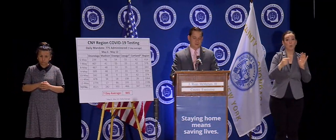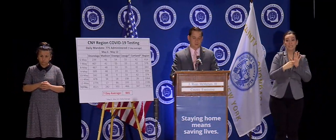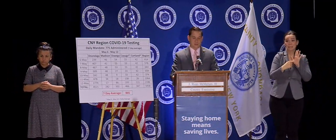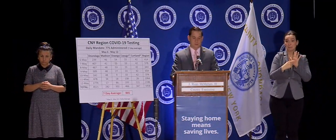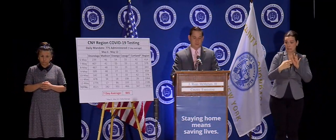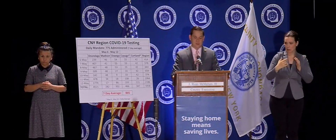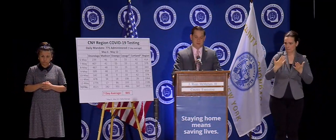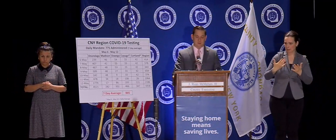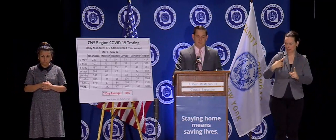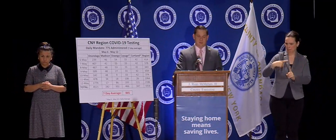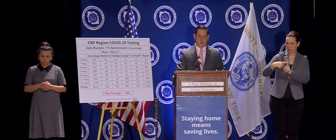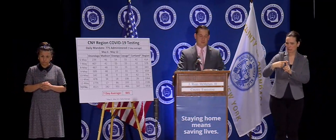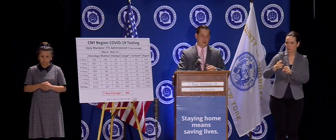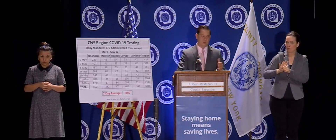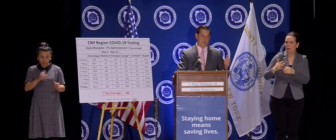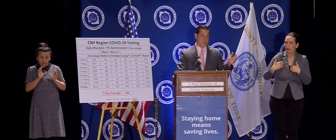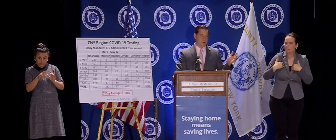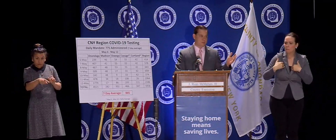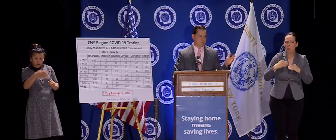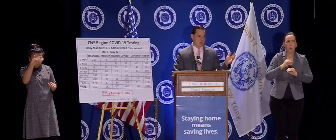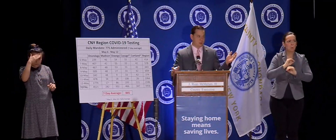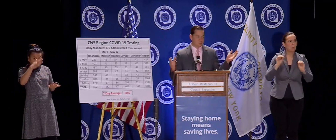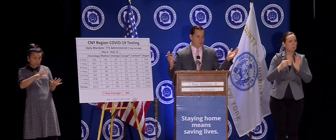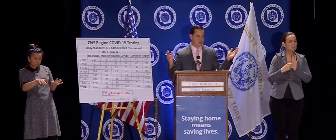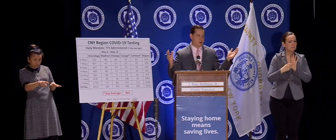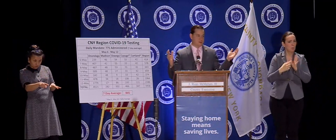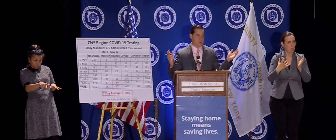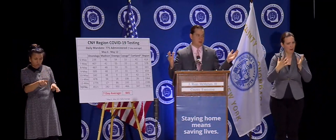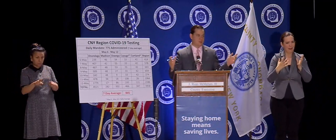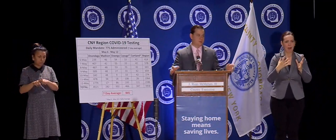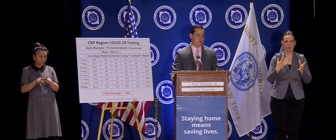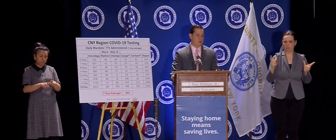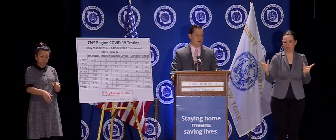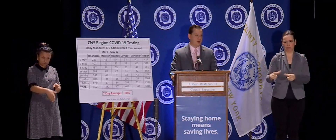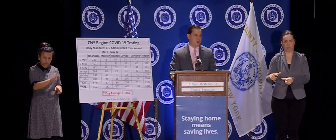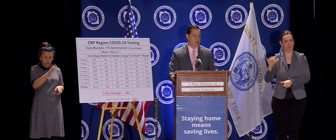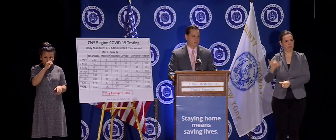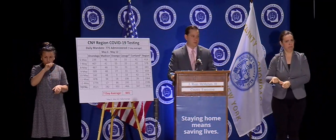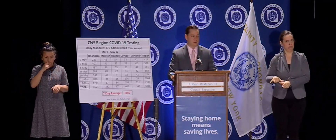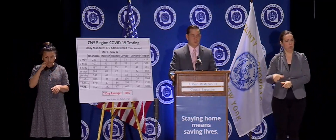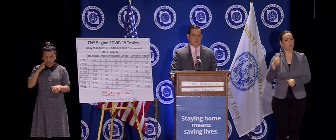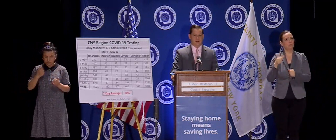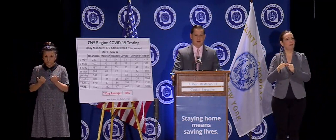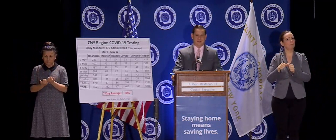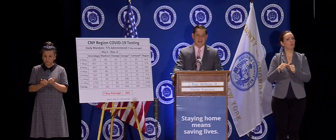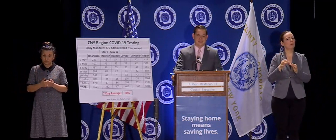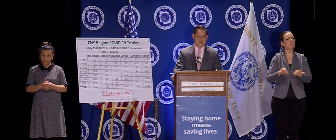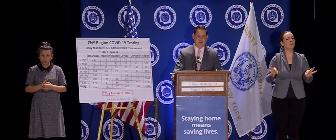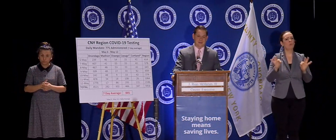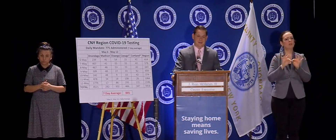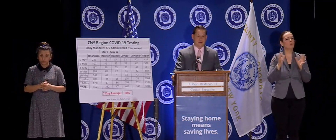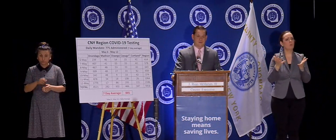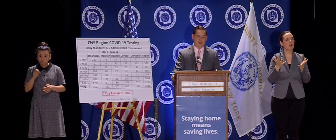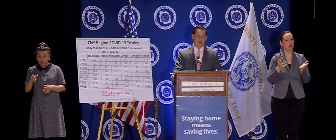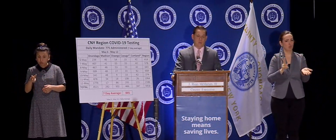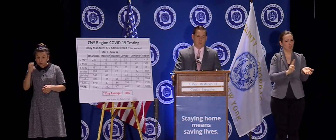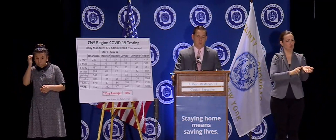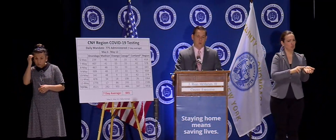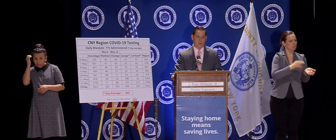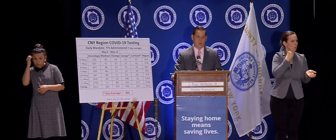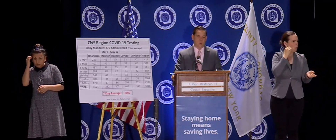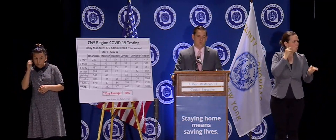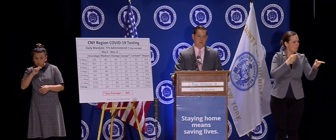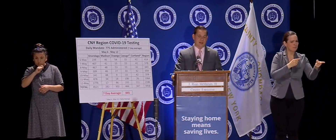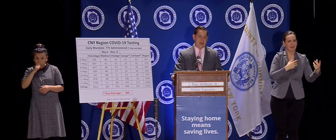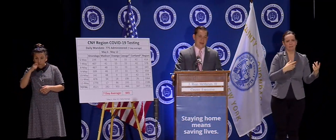look at too, Tim, is these nursing homes are going to do our numbers for us by ourselves. Keeping enough tests